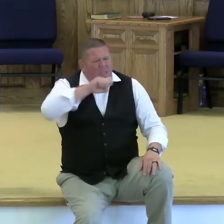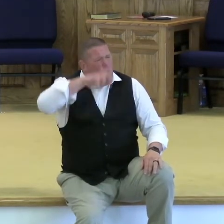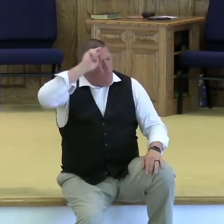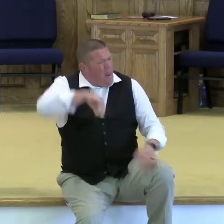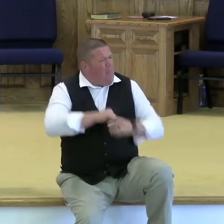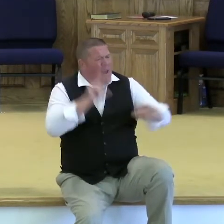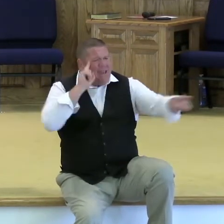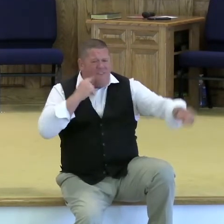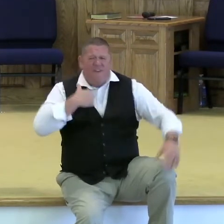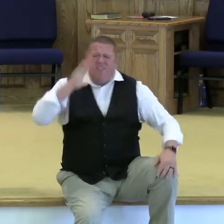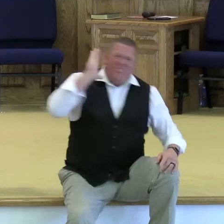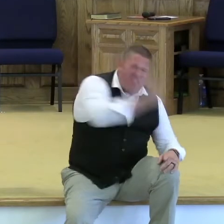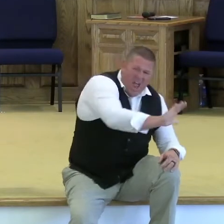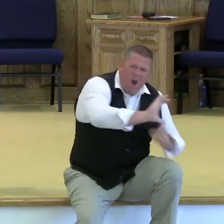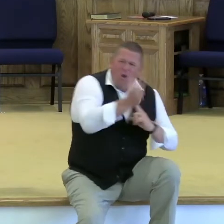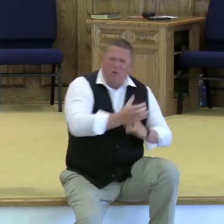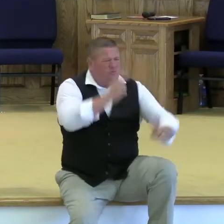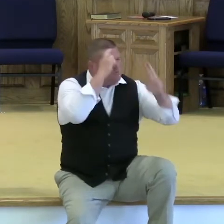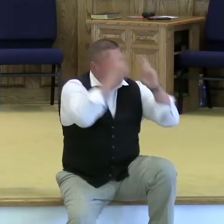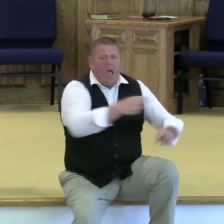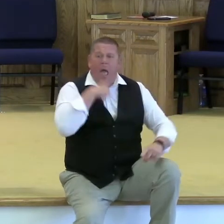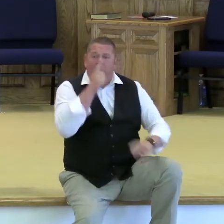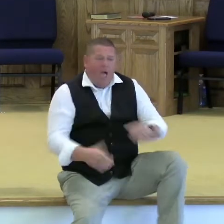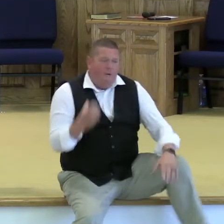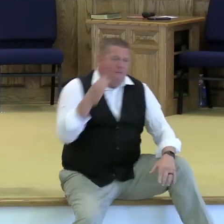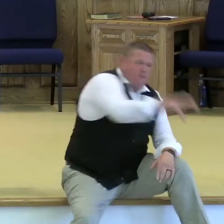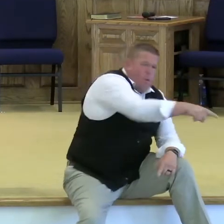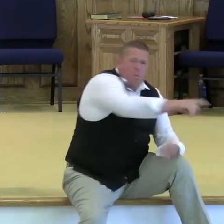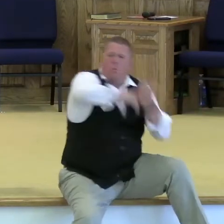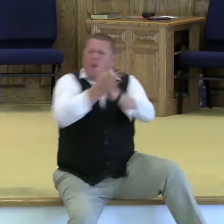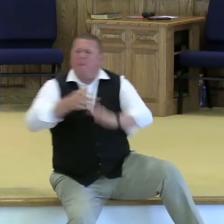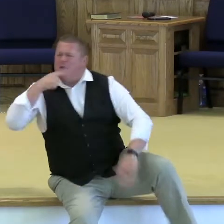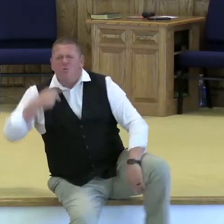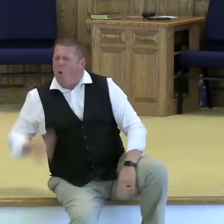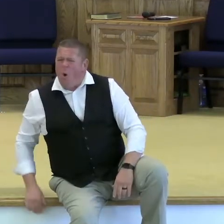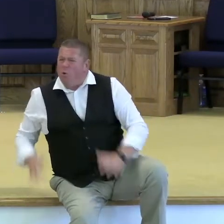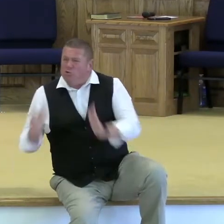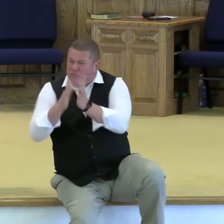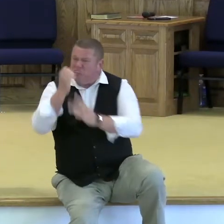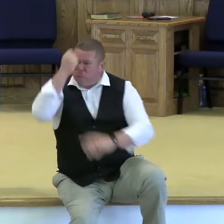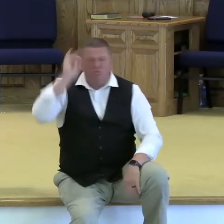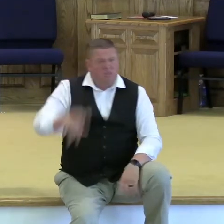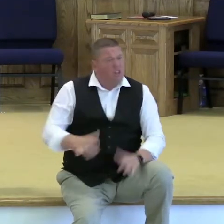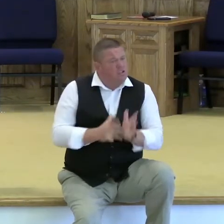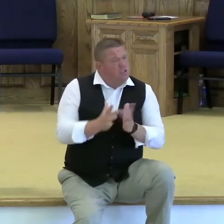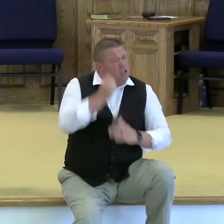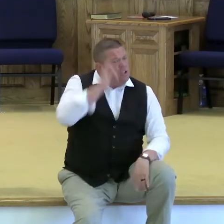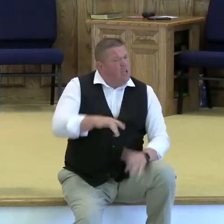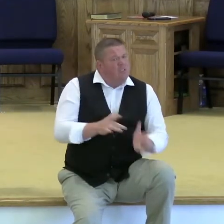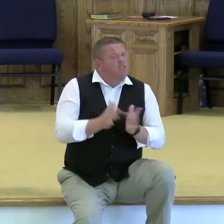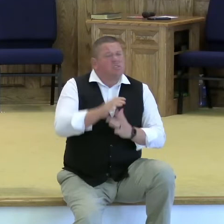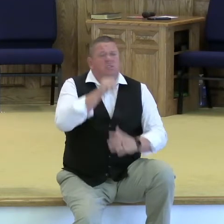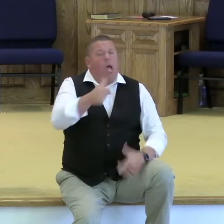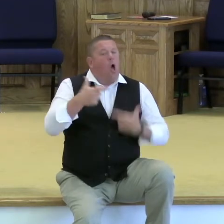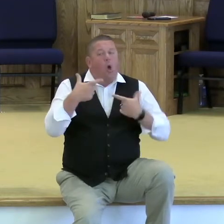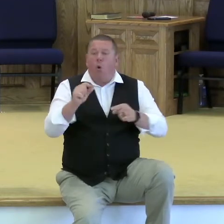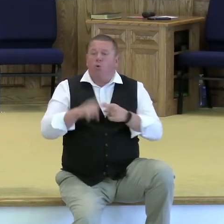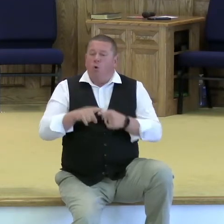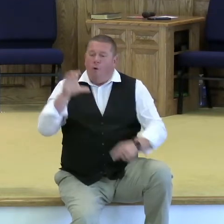we need to realize that the deaf have their culture. We need to respect their culture. I can't force them to become hearing. No, Jesus understood that. And Jesus didn't